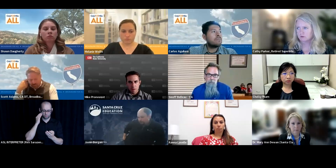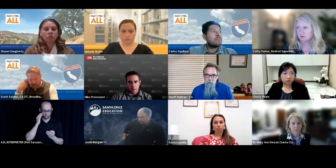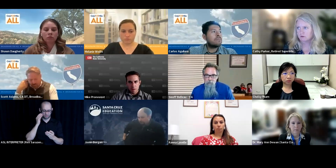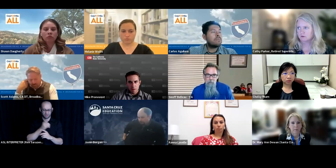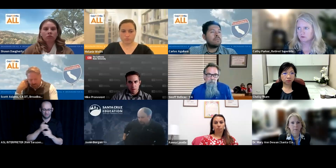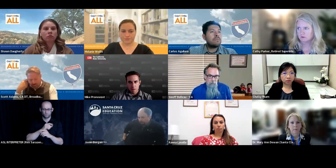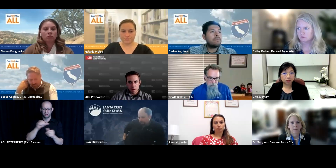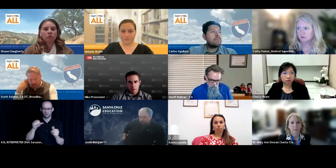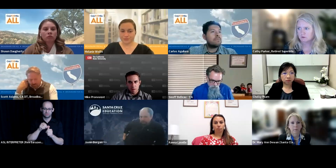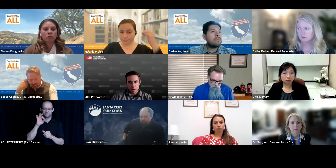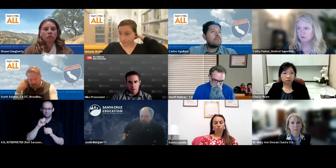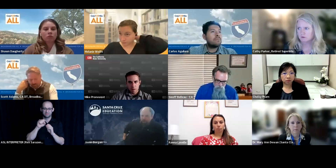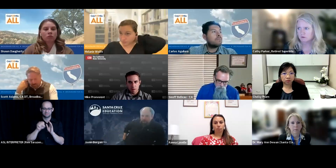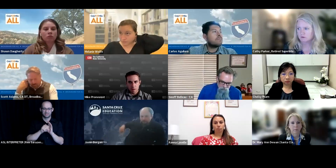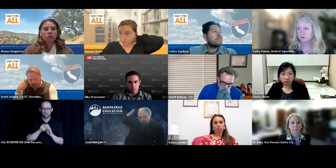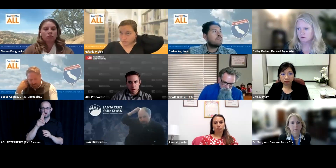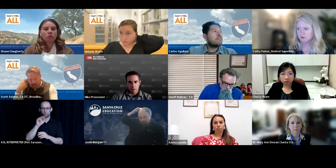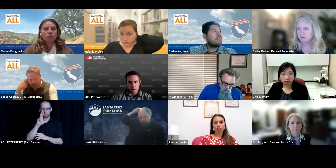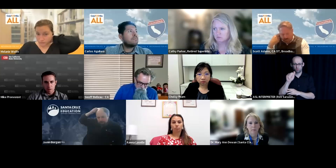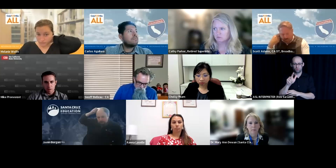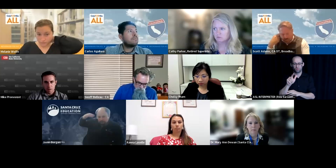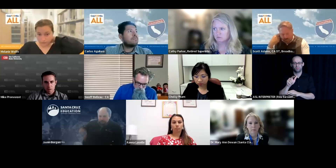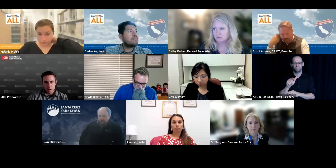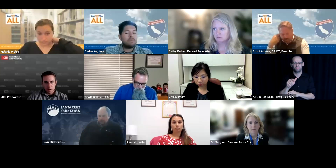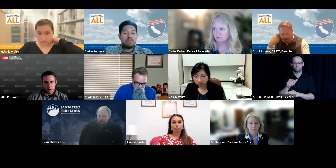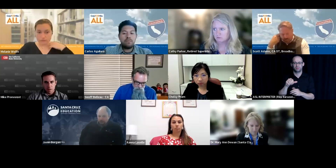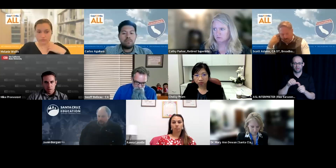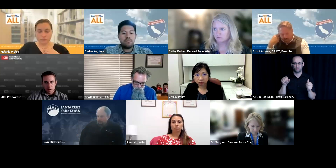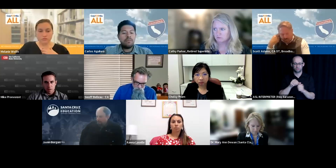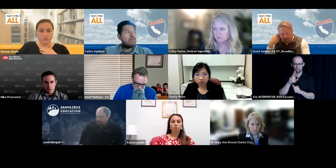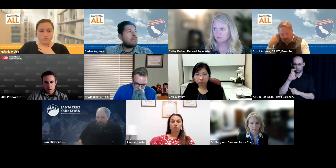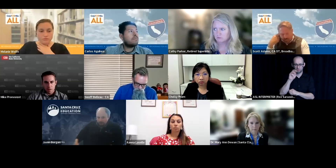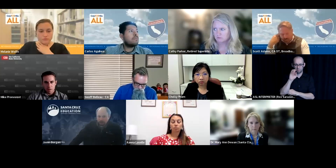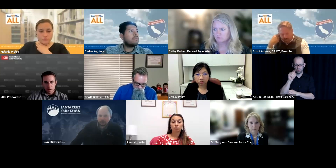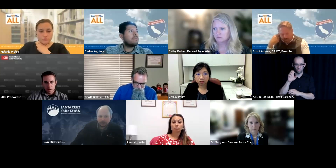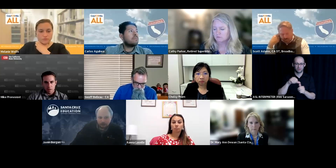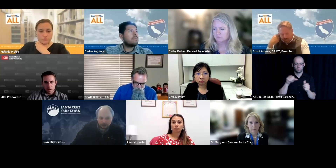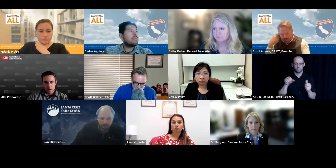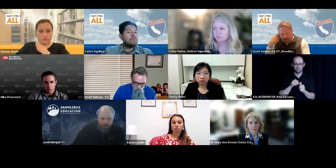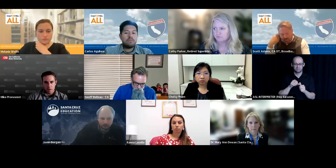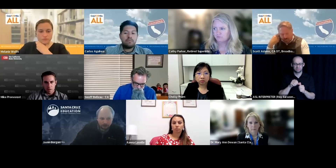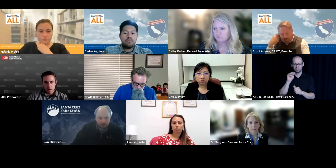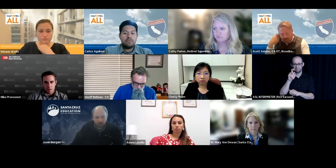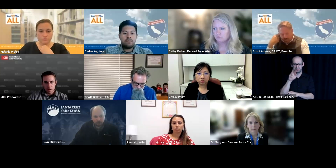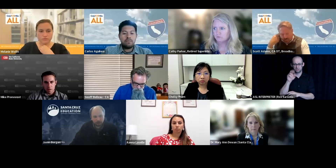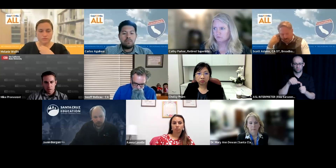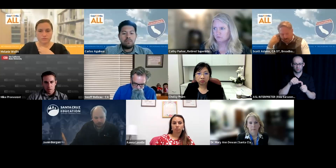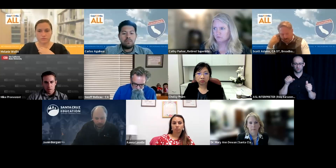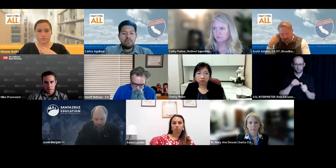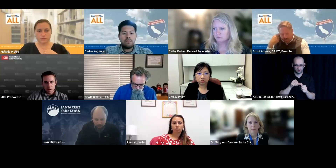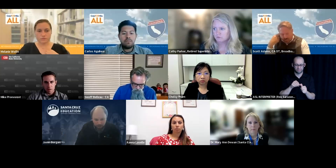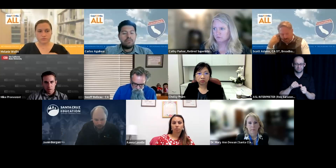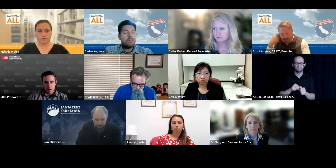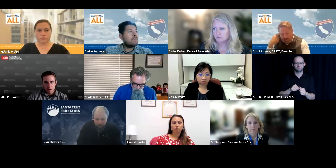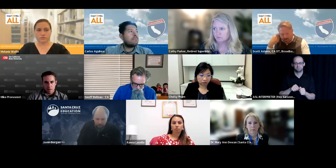different areas of the state, rural areas, remote areas, metropolitan areas, and just starting to piece that